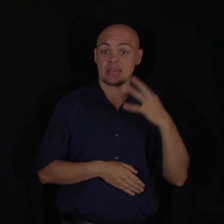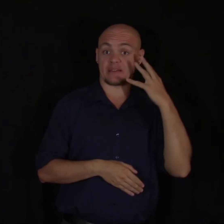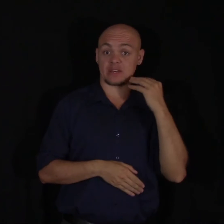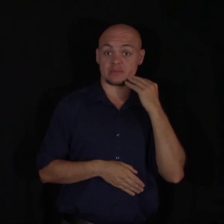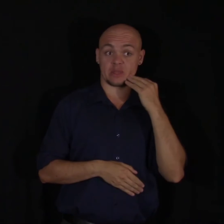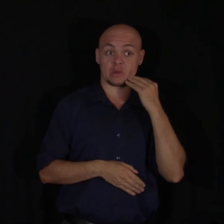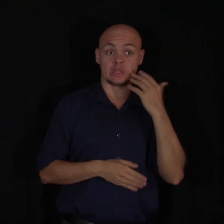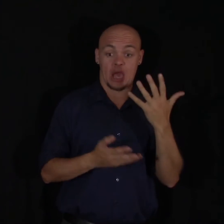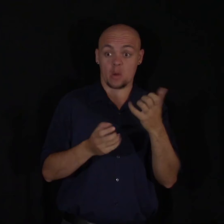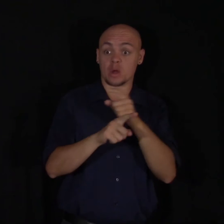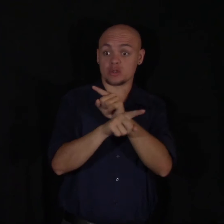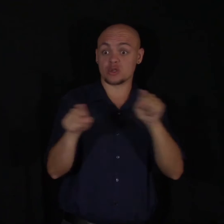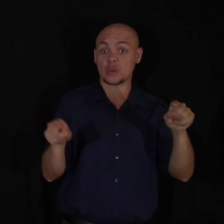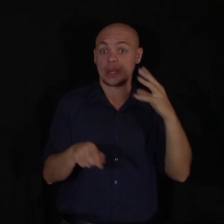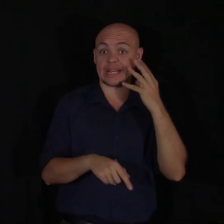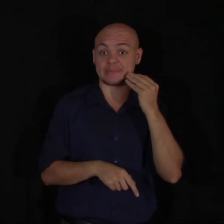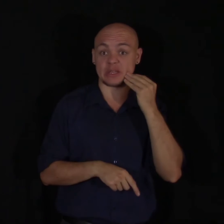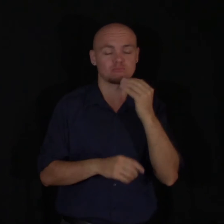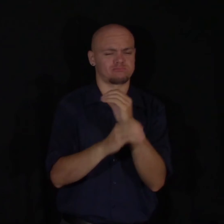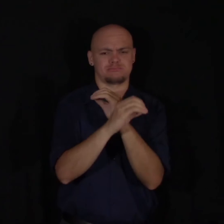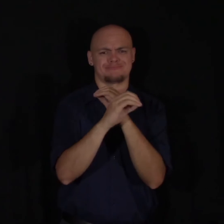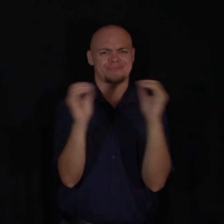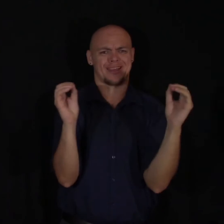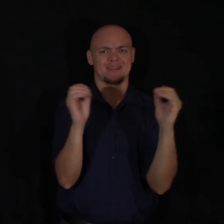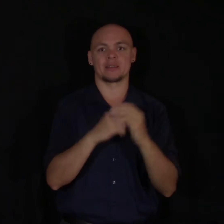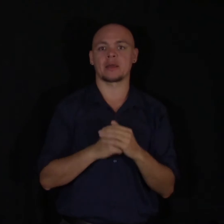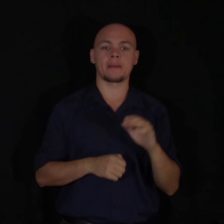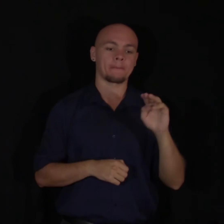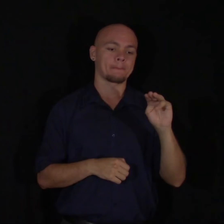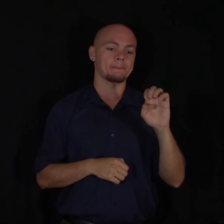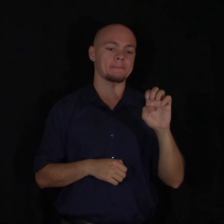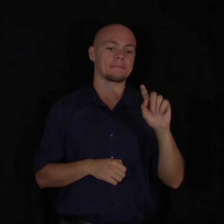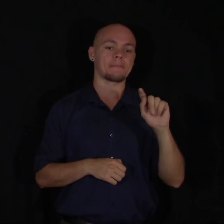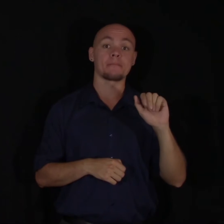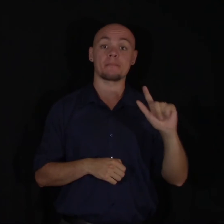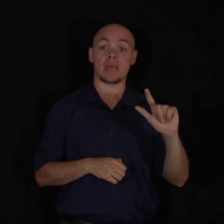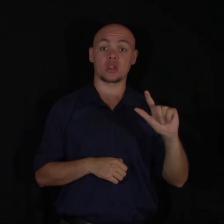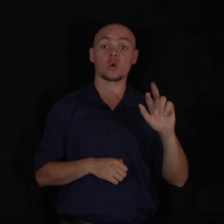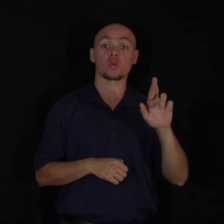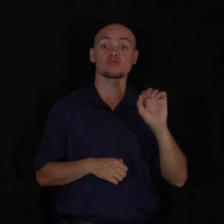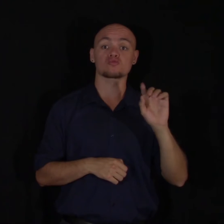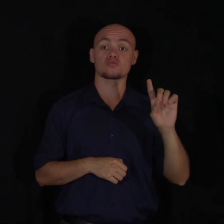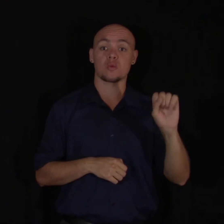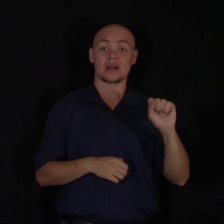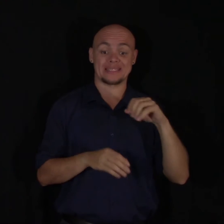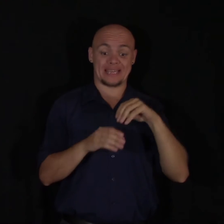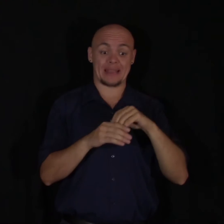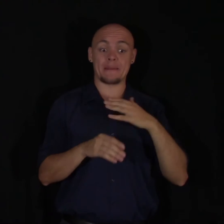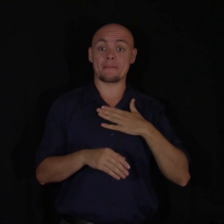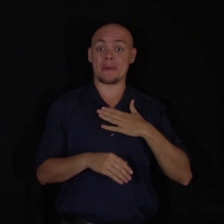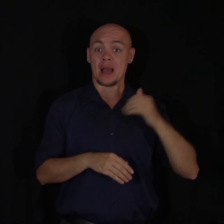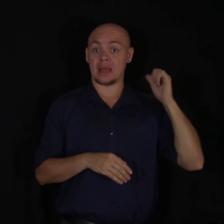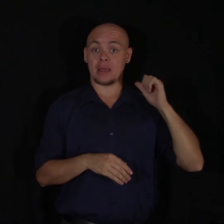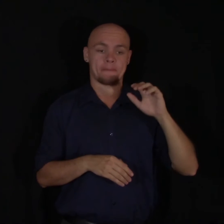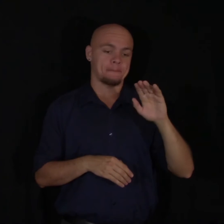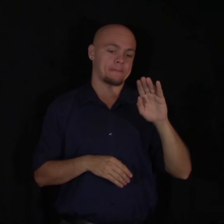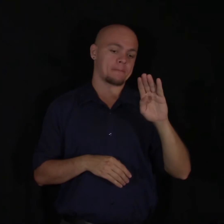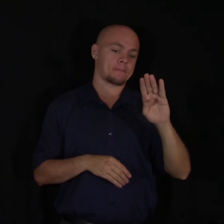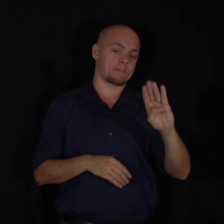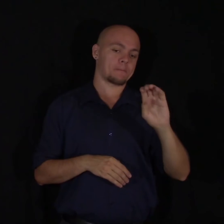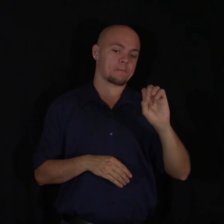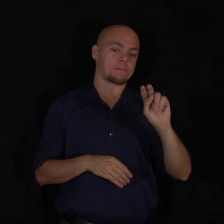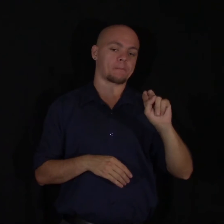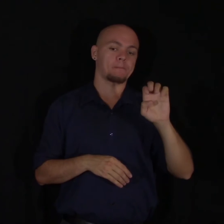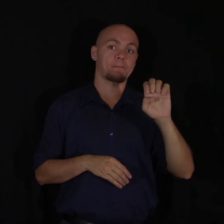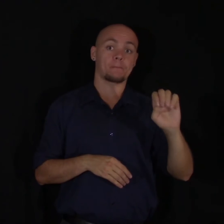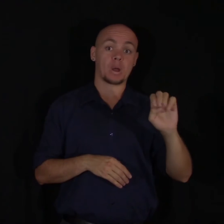this room. I've had metal rods pulled out of bone marrow while I was awake. I've had jaw infections where teeth